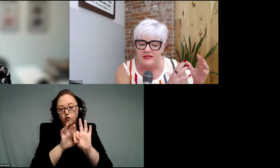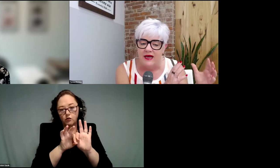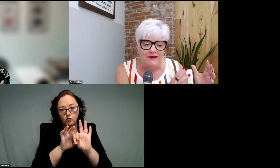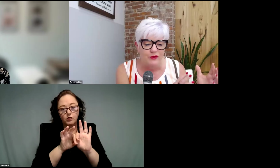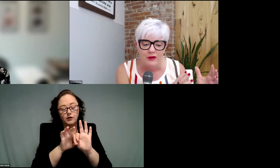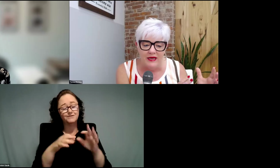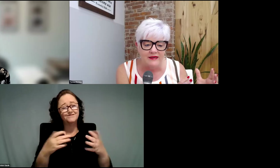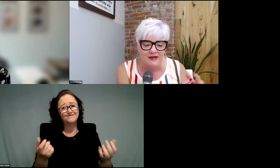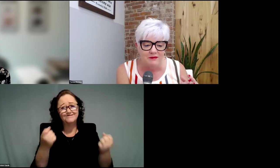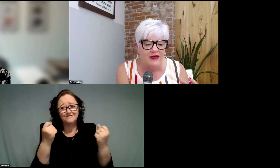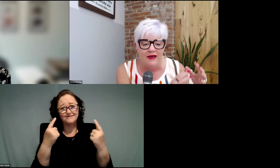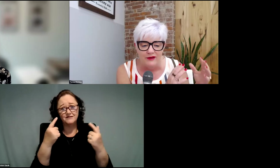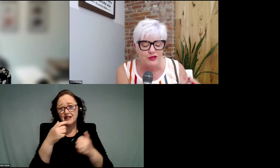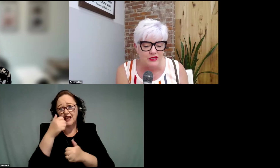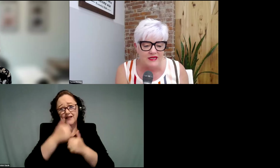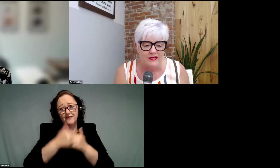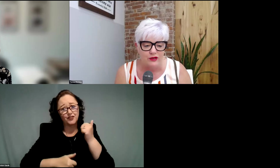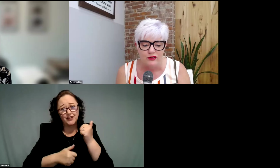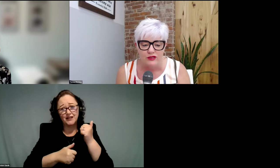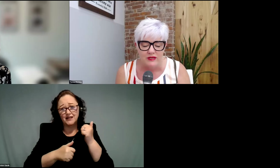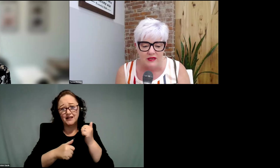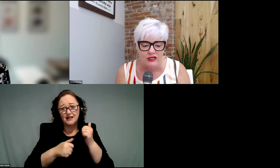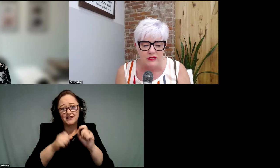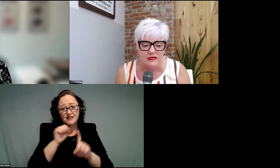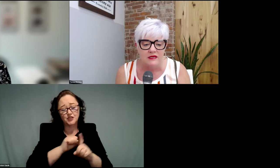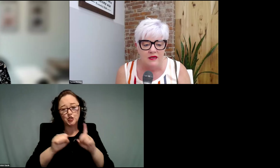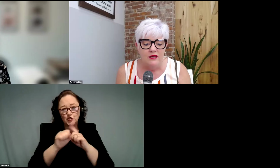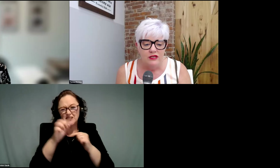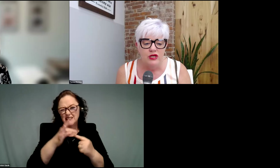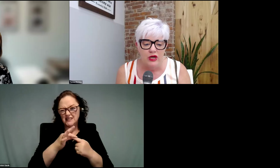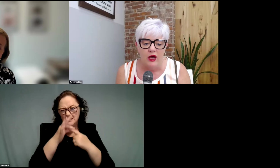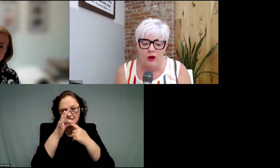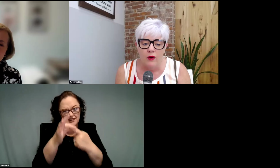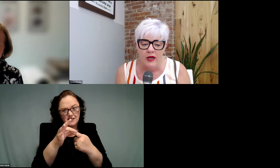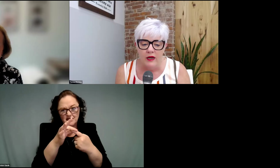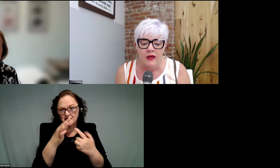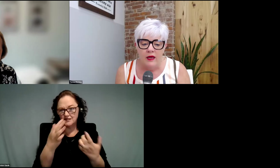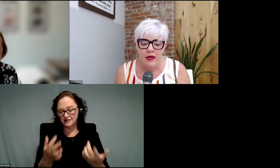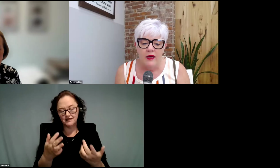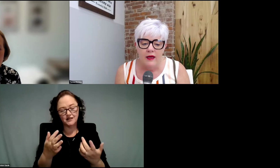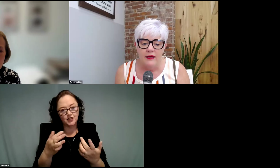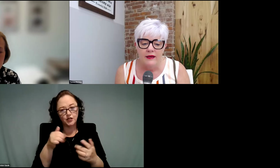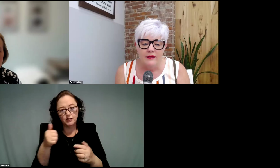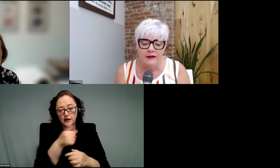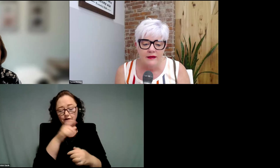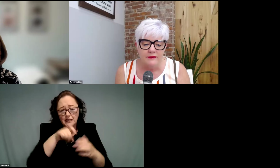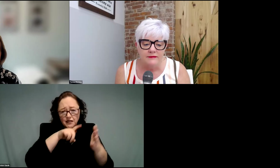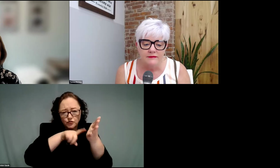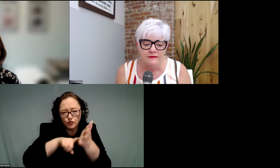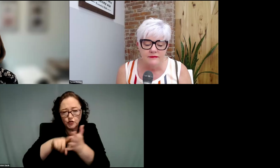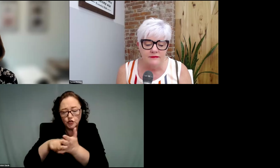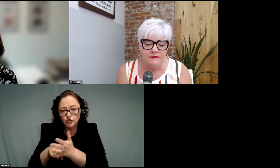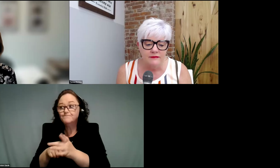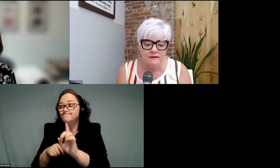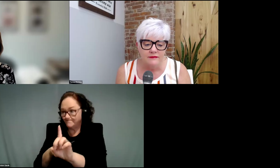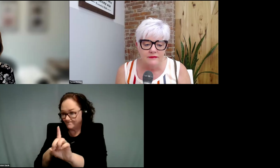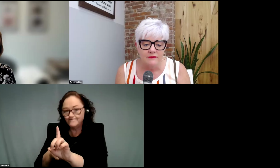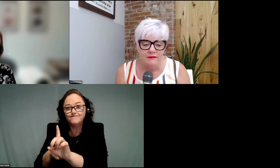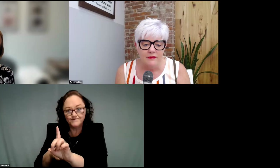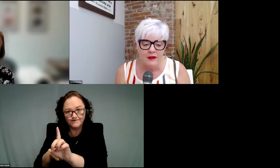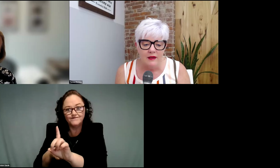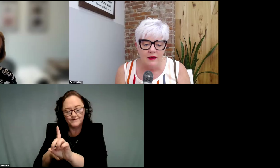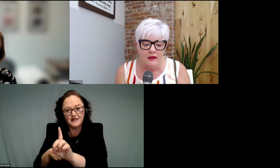situation is kind of unique to me, and you just need to do your due diligence to know. It's really good. That's really good advice. I forgot that the question was